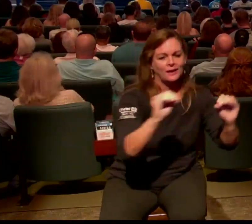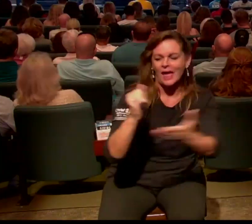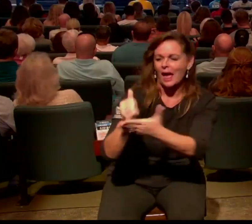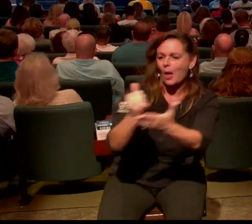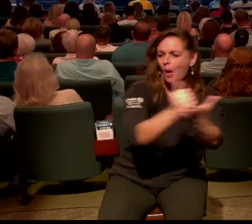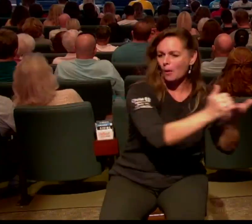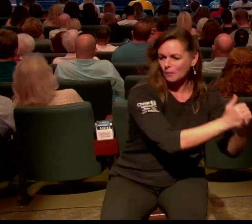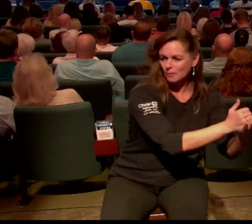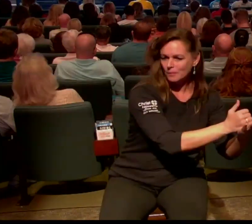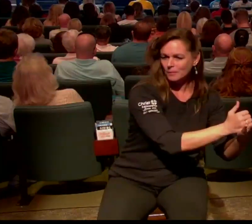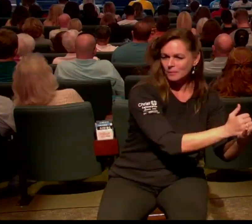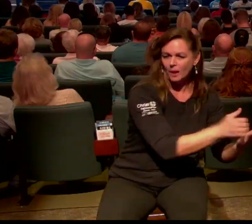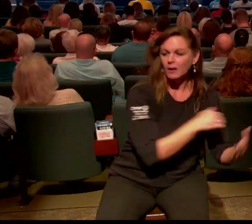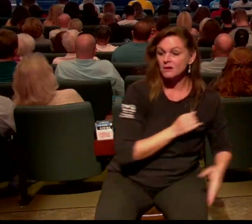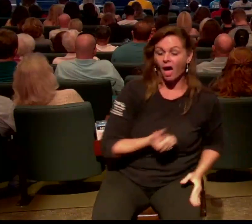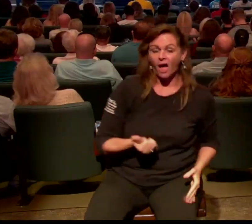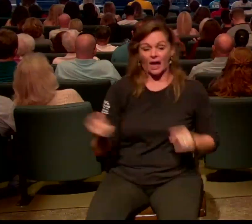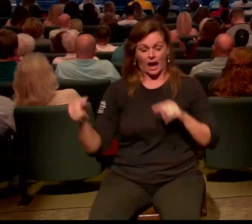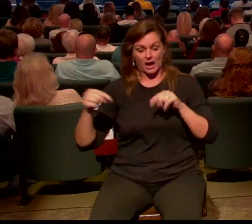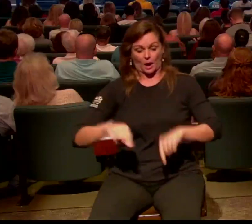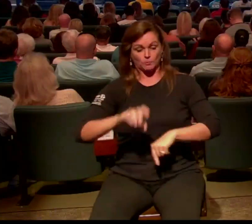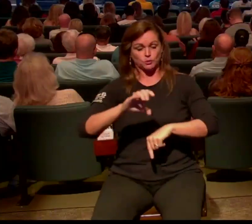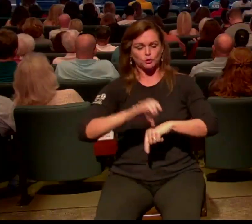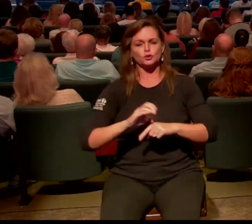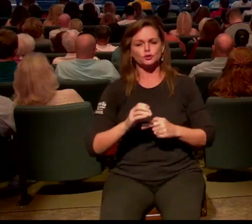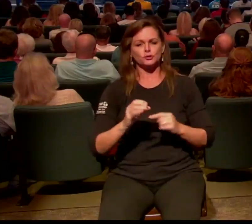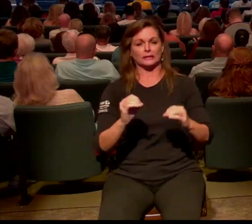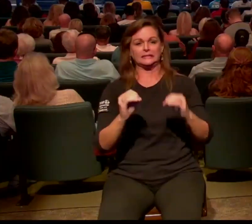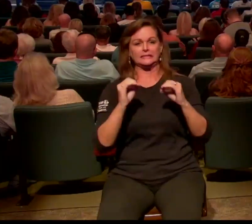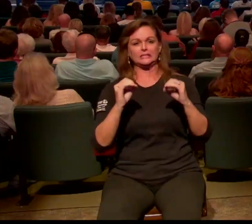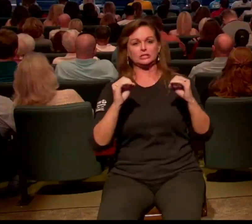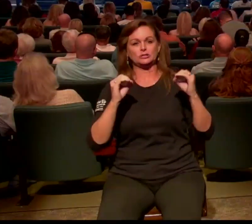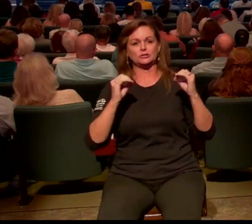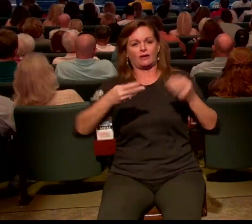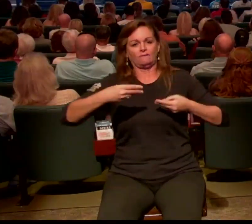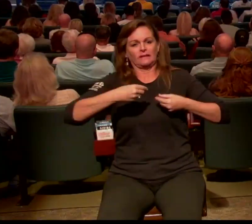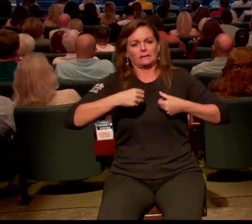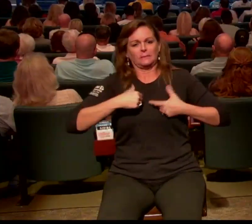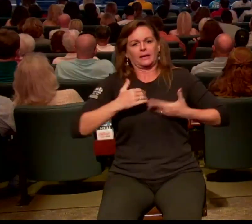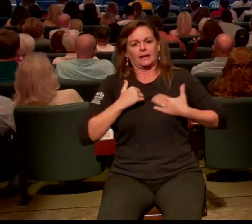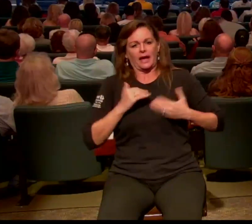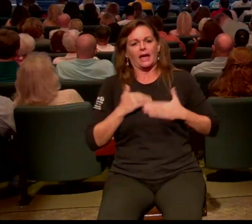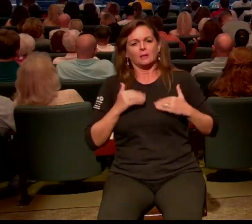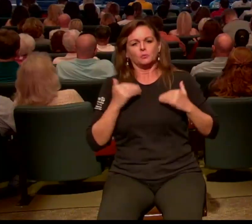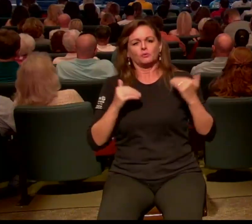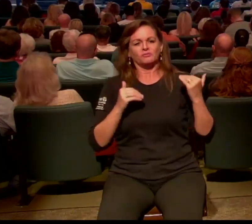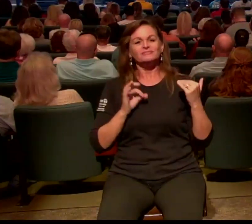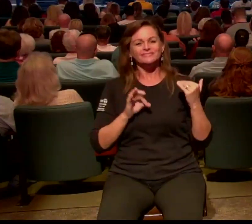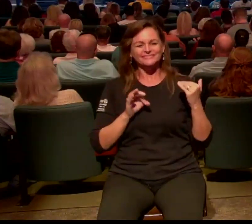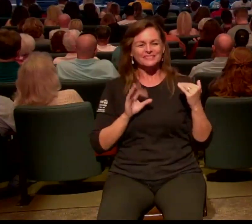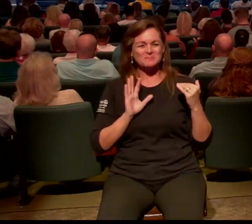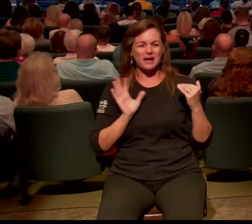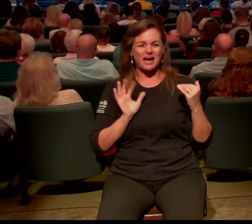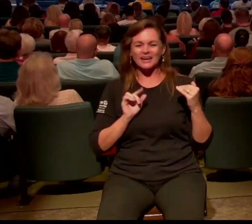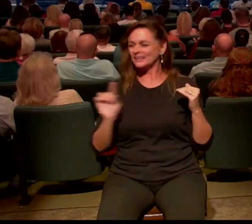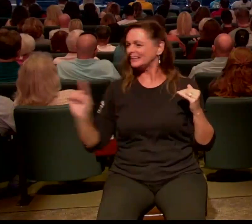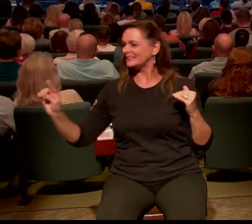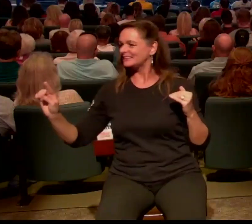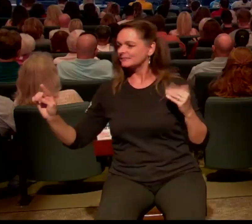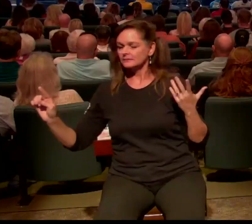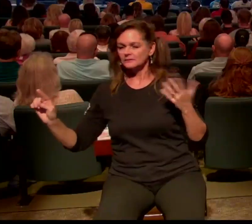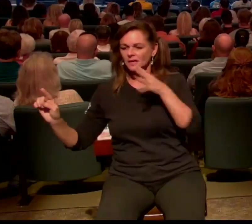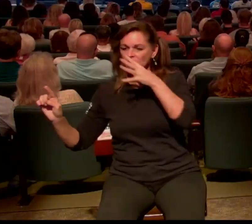whole picture. And again, Jesus really gave us some paradoxical views on this. And here's what he said. He